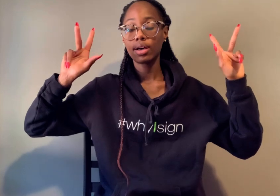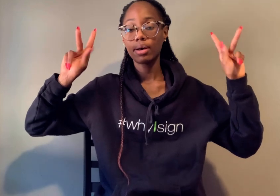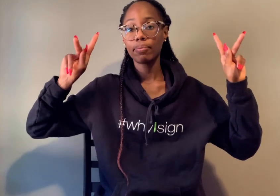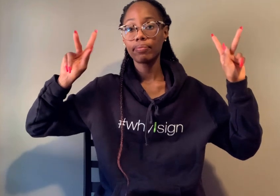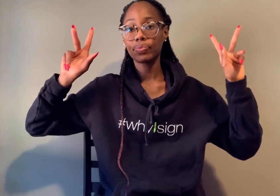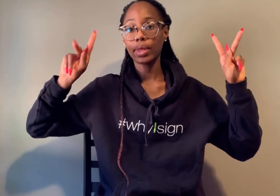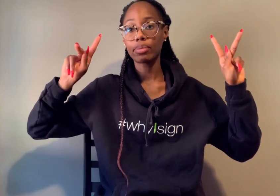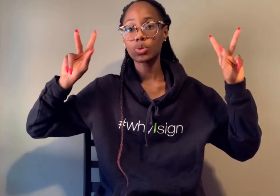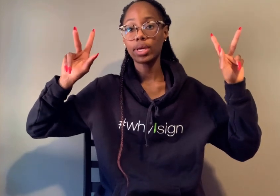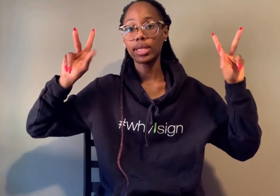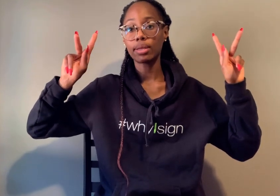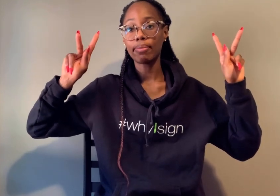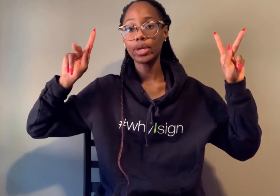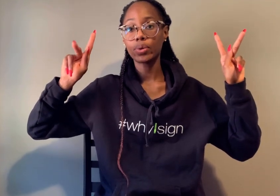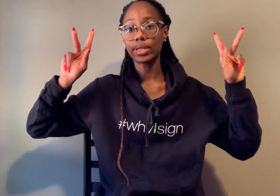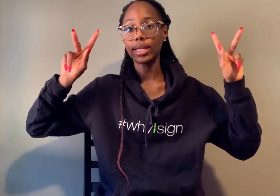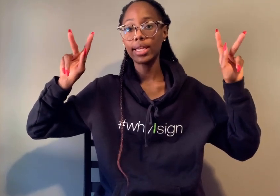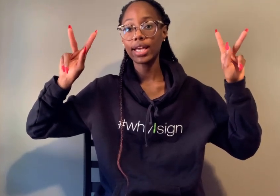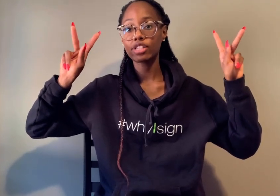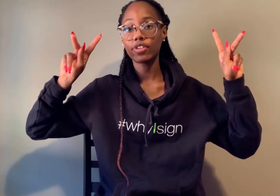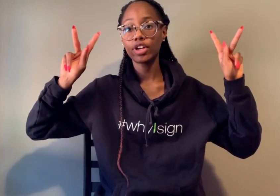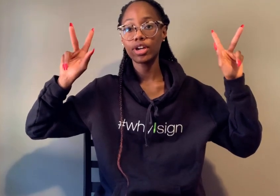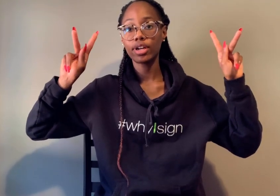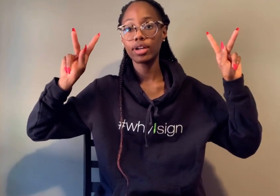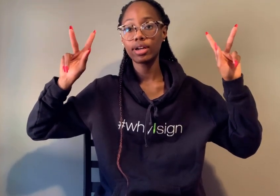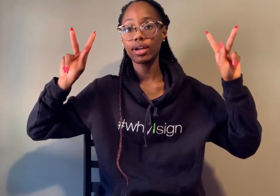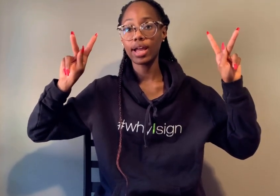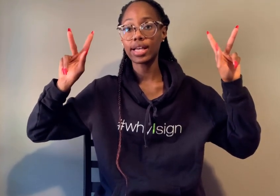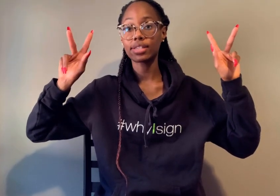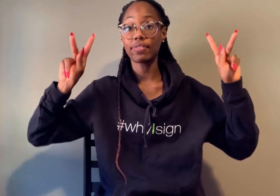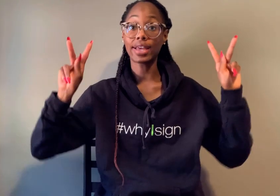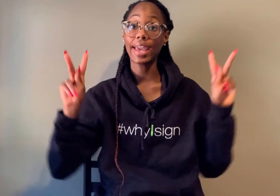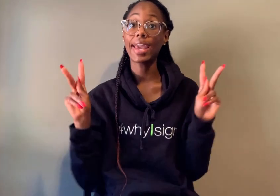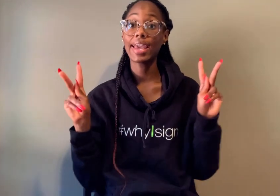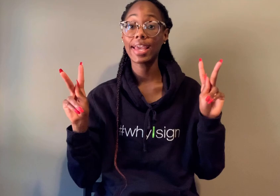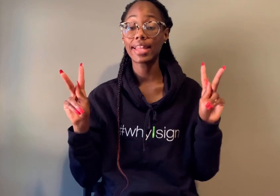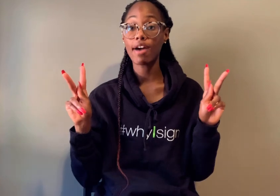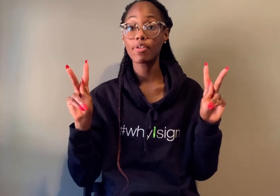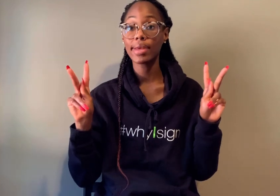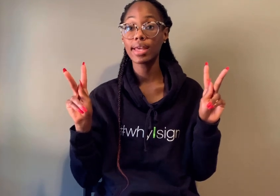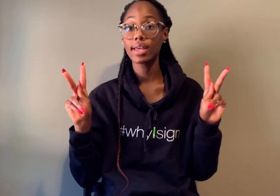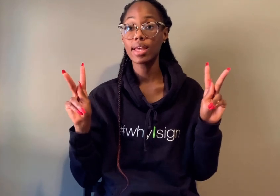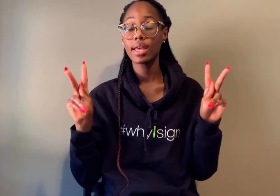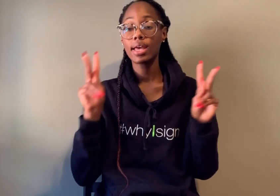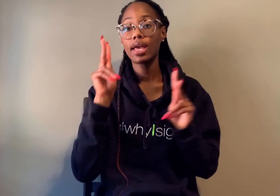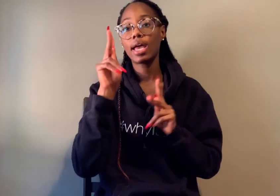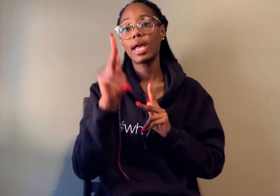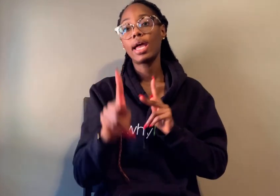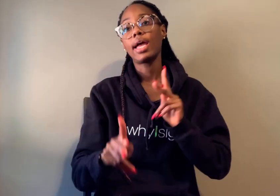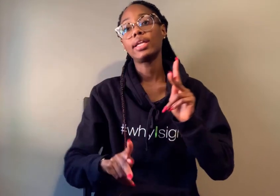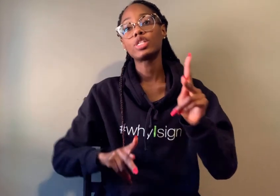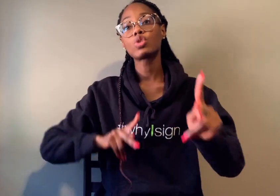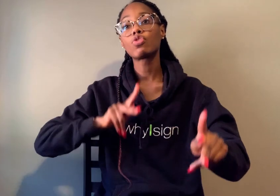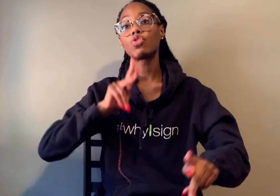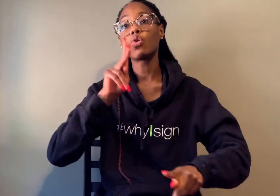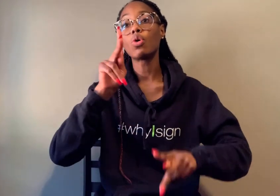thumb in between the middle and the index finger, as if a K in the alphabet, and it's